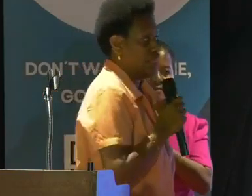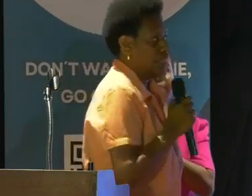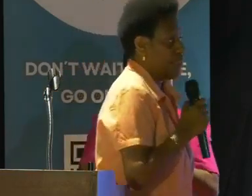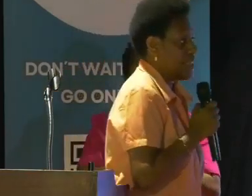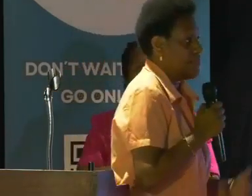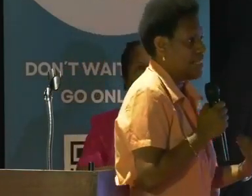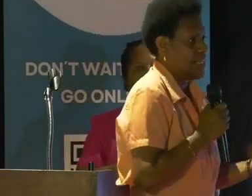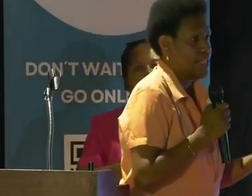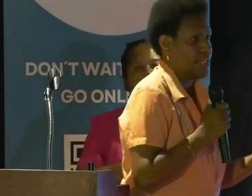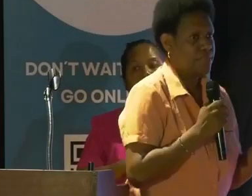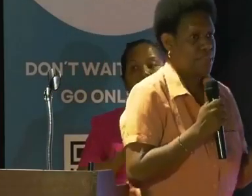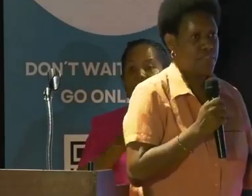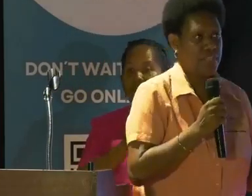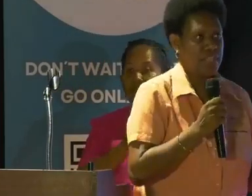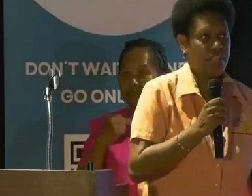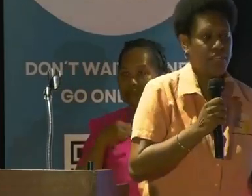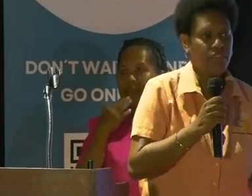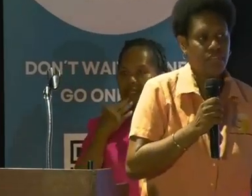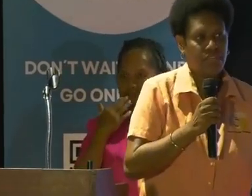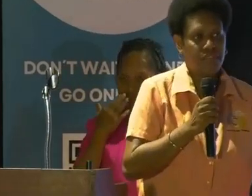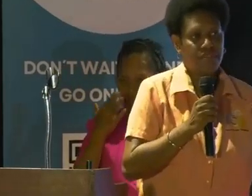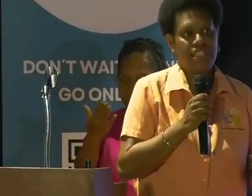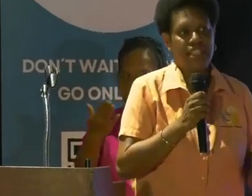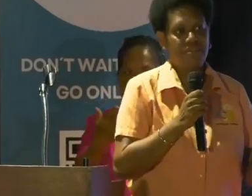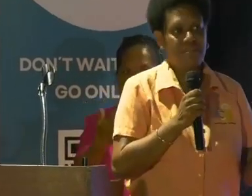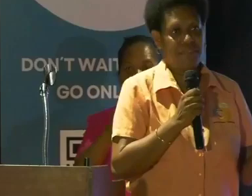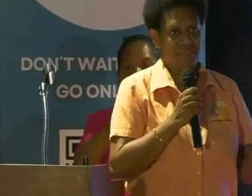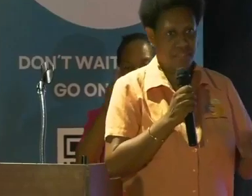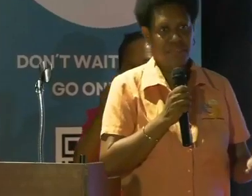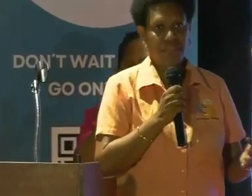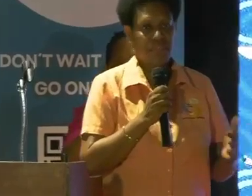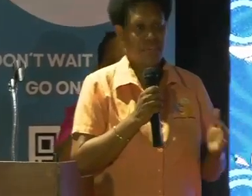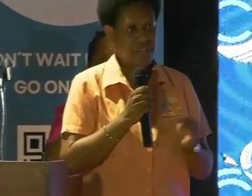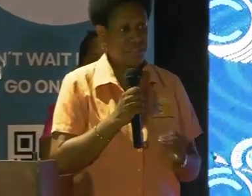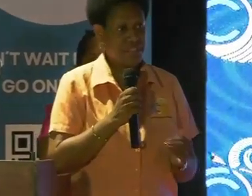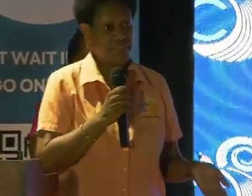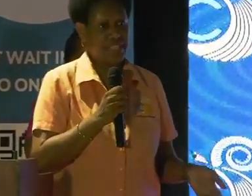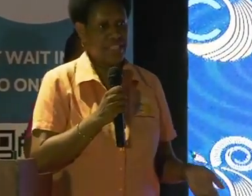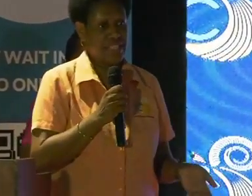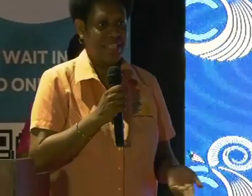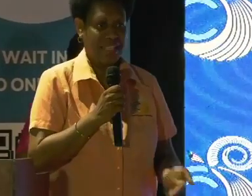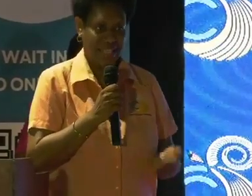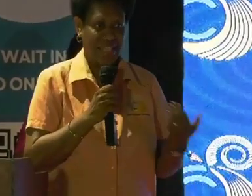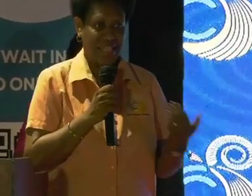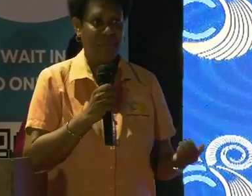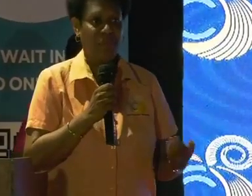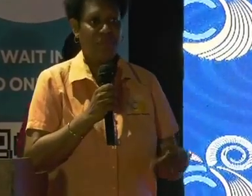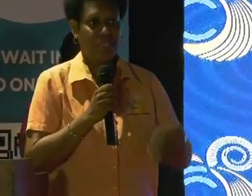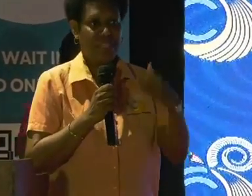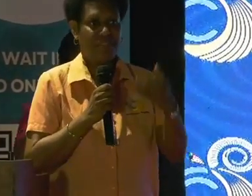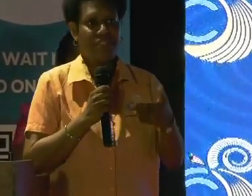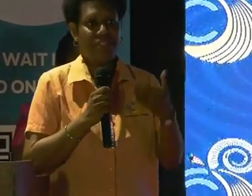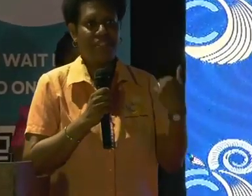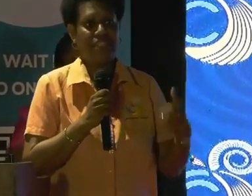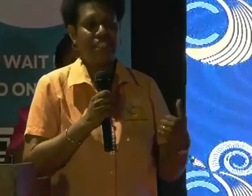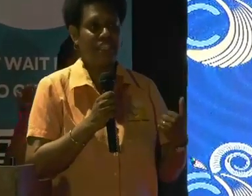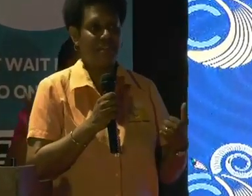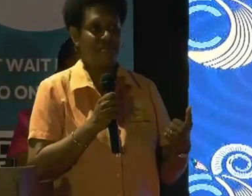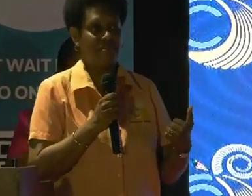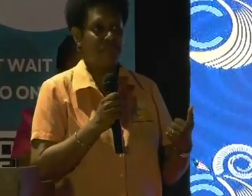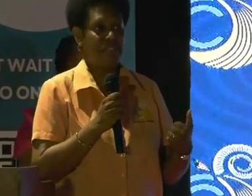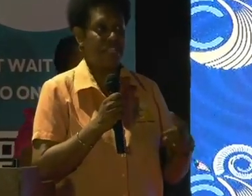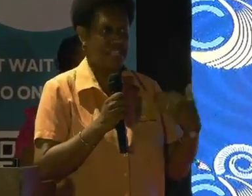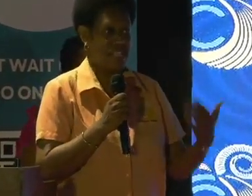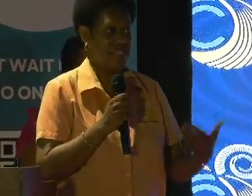So one time this la again me talk thank you for this afternoon, no afternoon tea. Again, we brought the afternoon